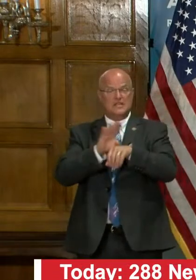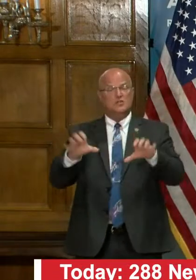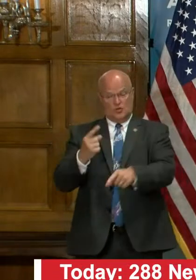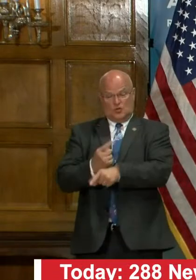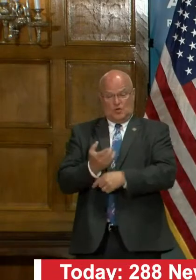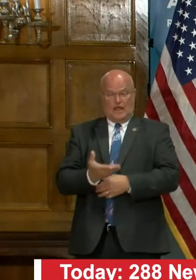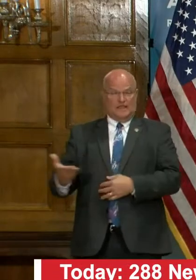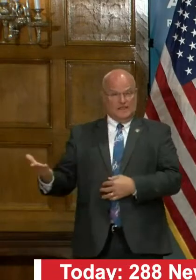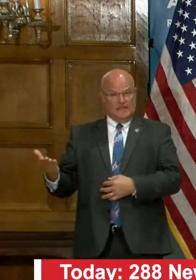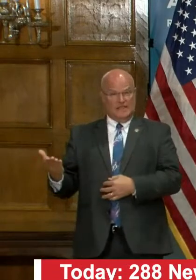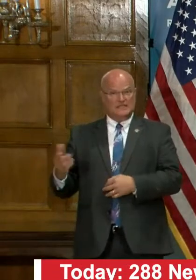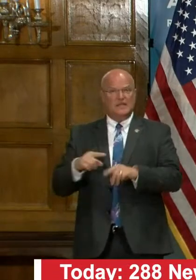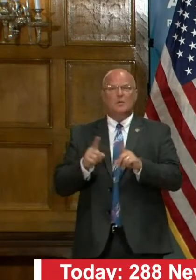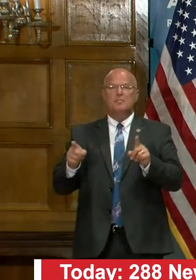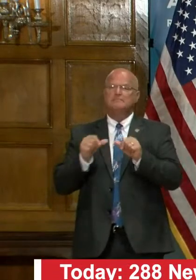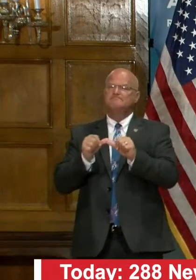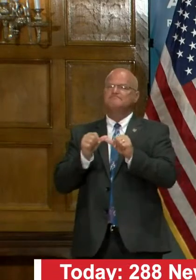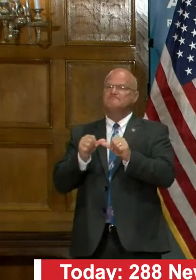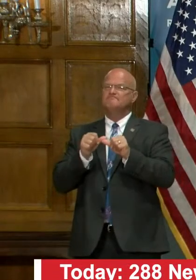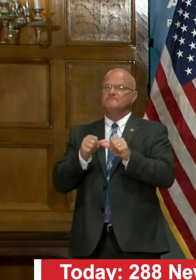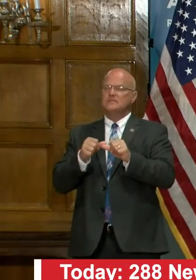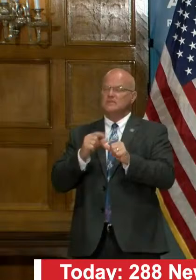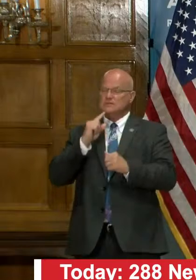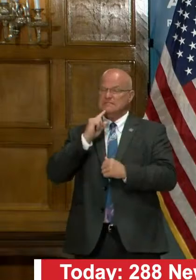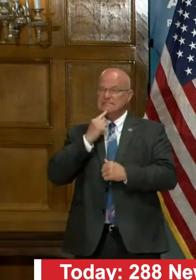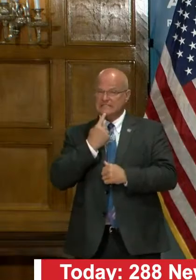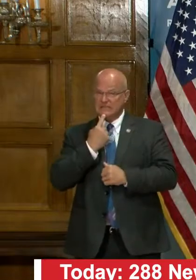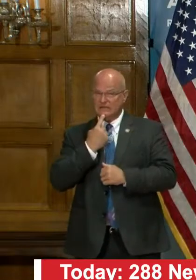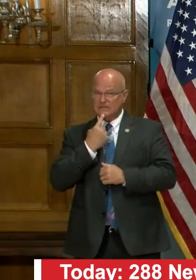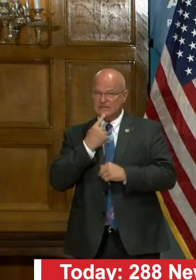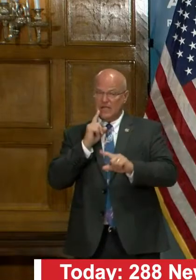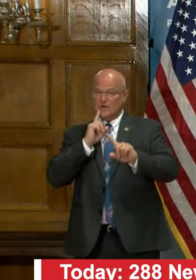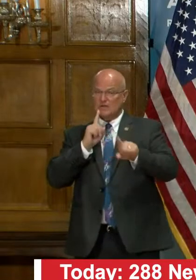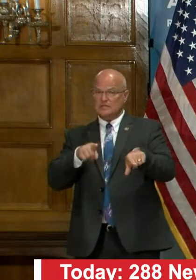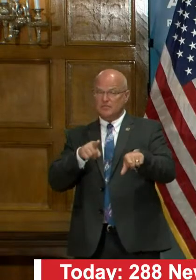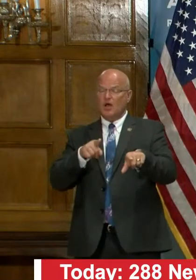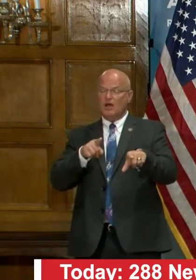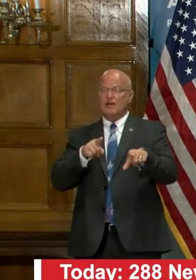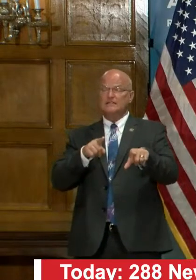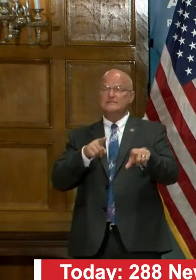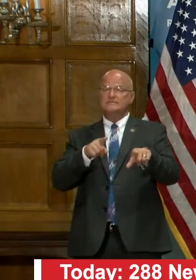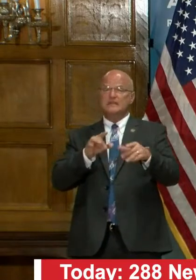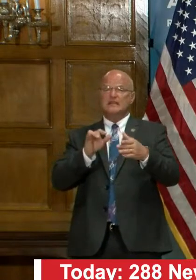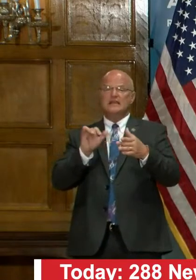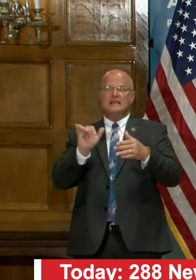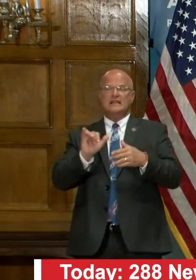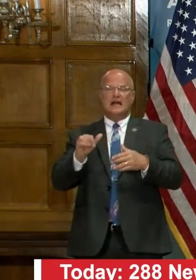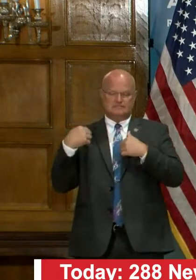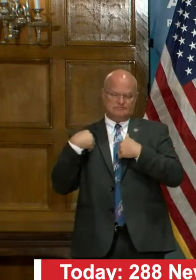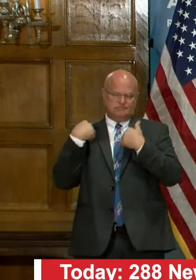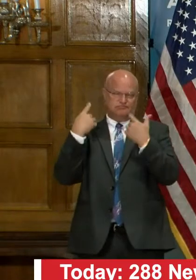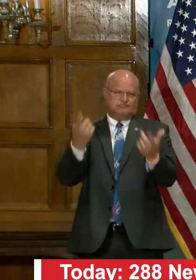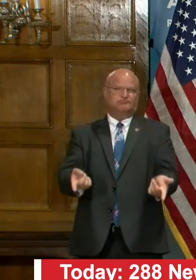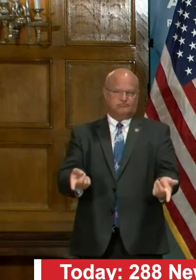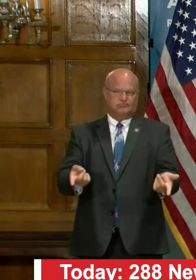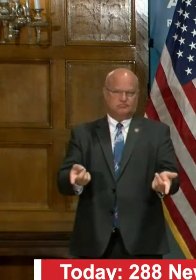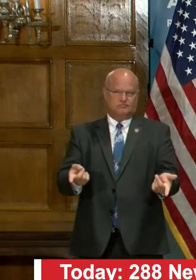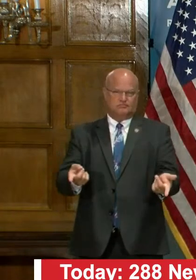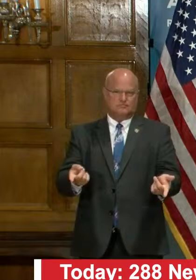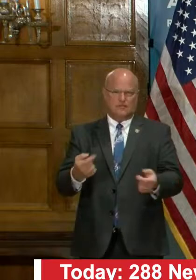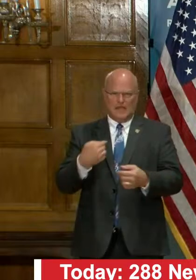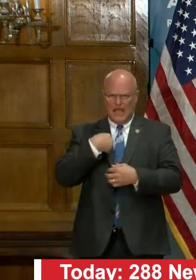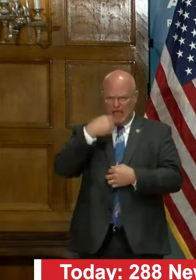doing the right thing, but let's continue to take this seriously and respond in a targeted way, just like we have done before.